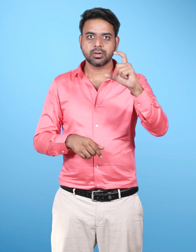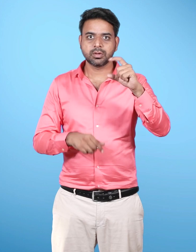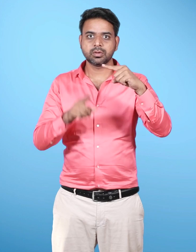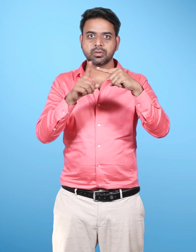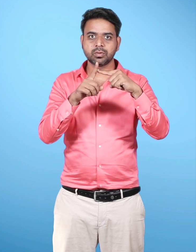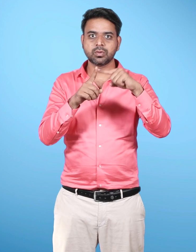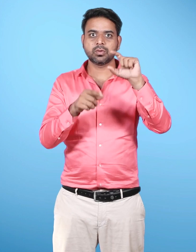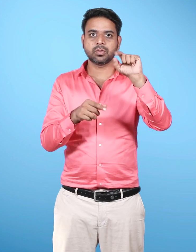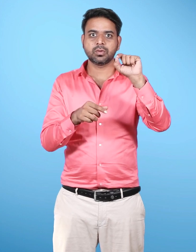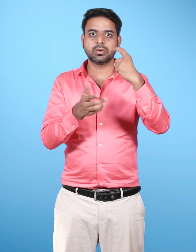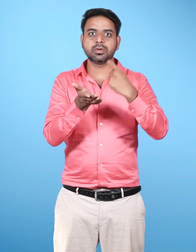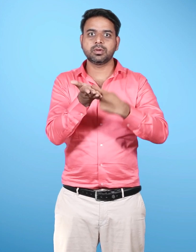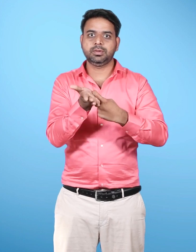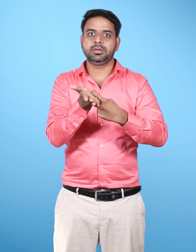conductors of electricity.